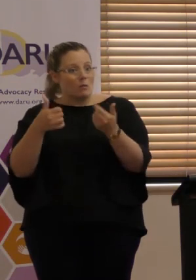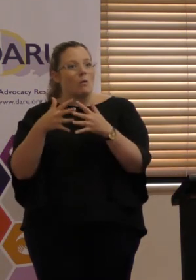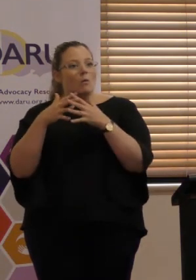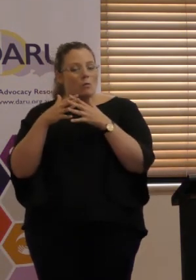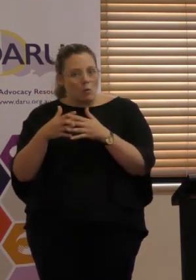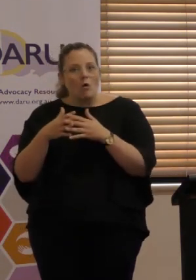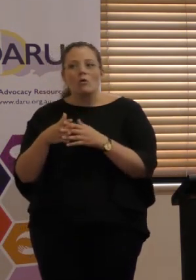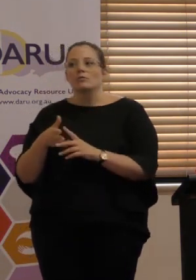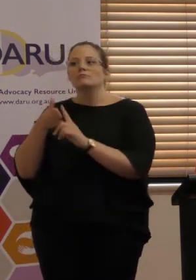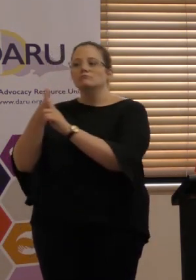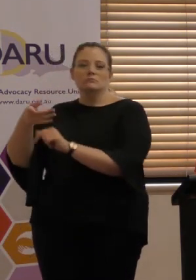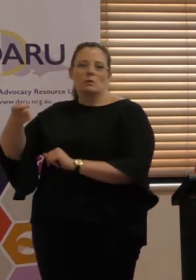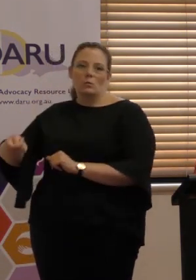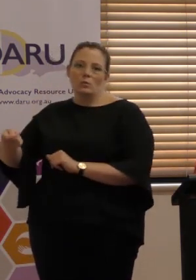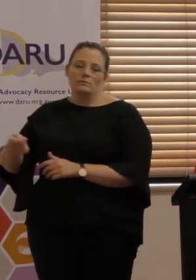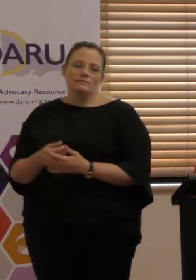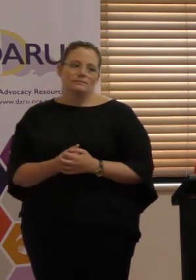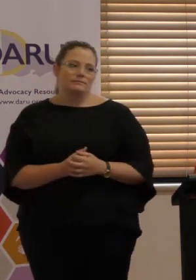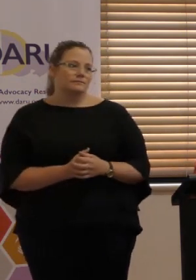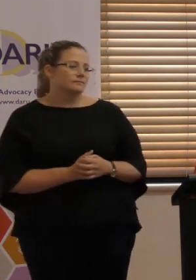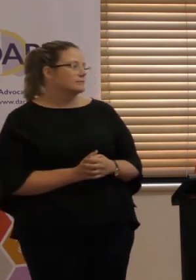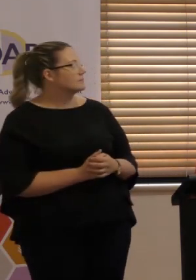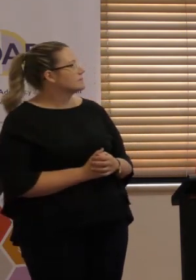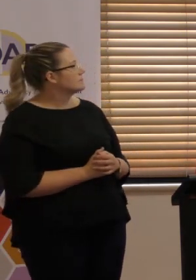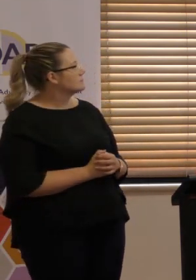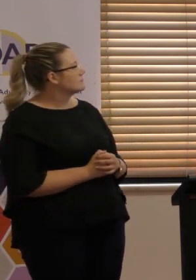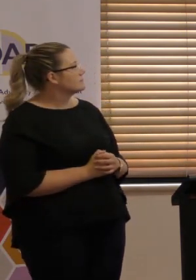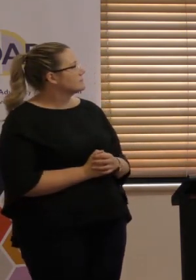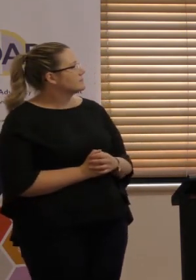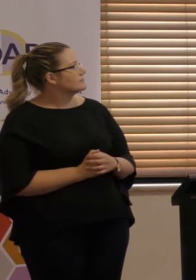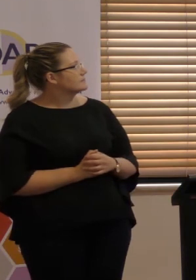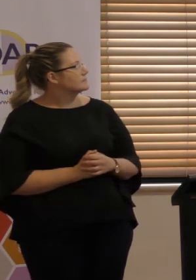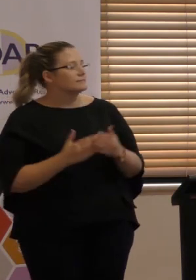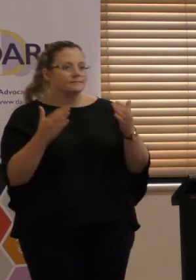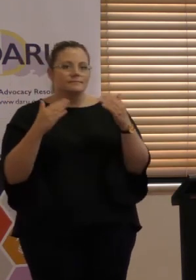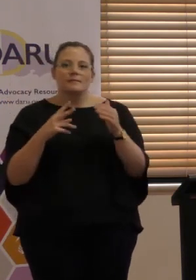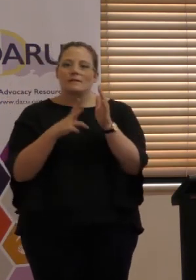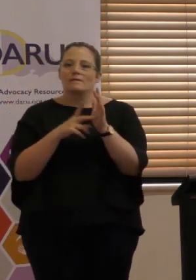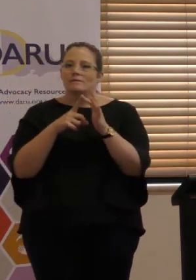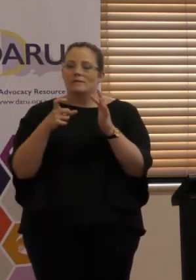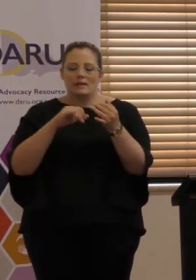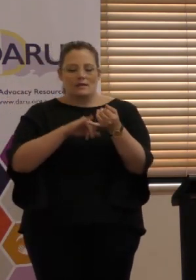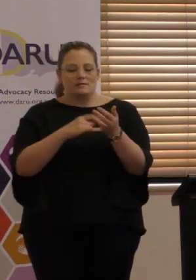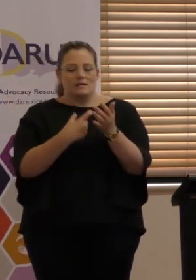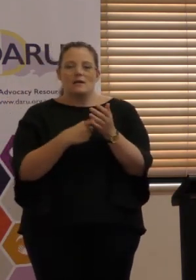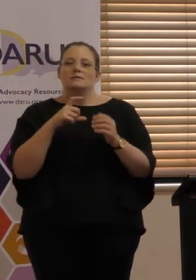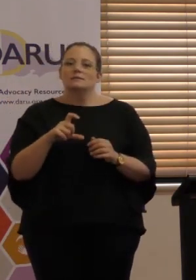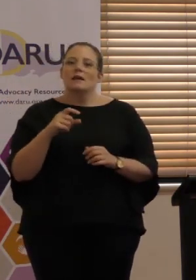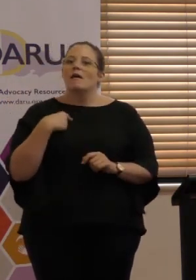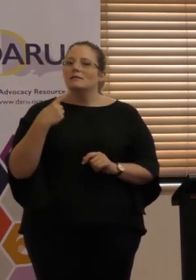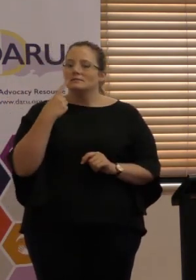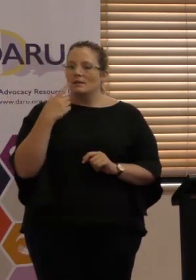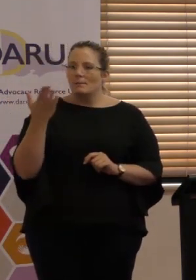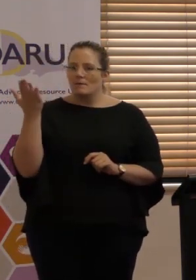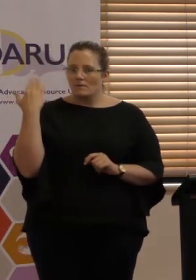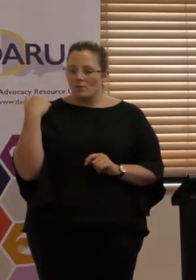steps. The other thing I wanted to mention is VicSRC. So VicSRC, as I said at the start,